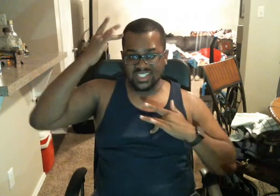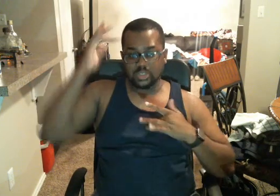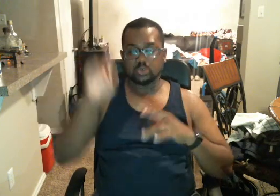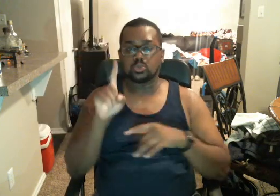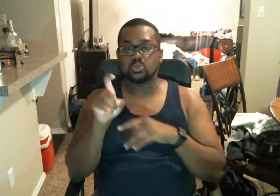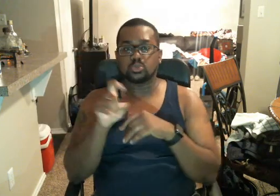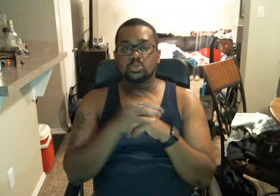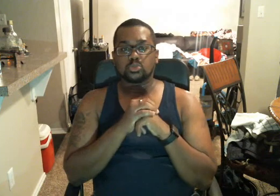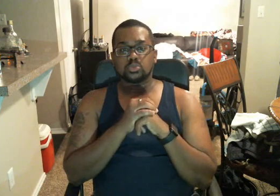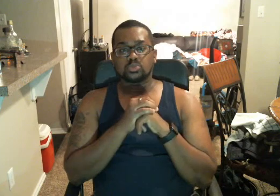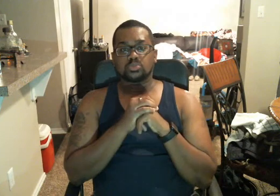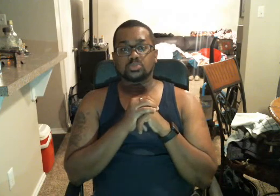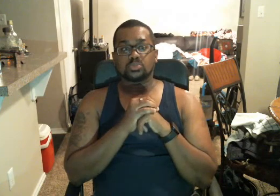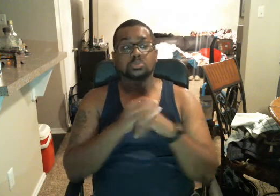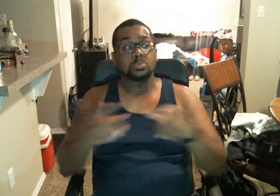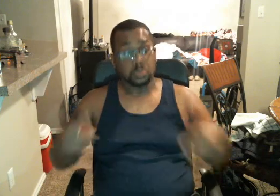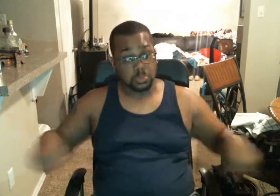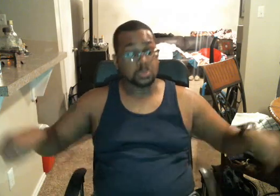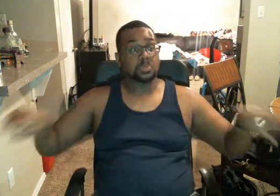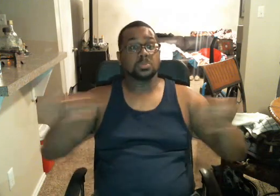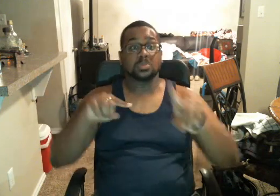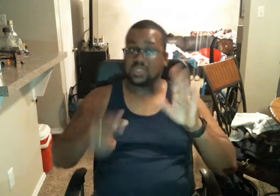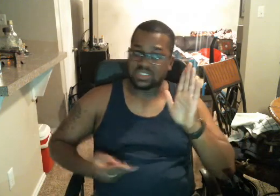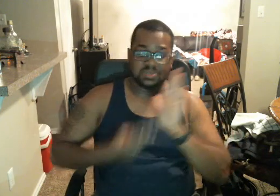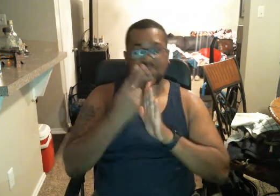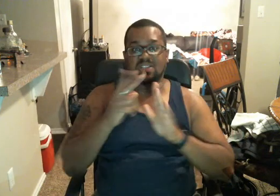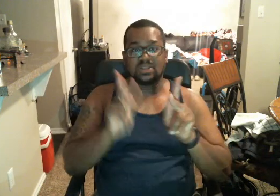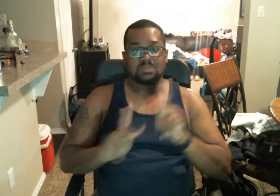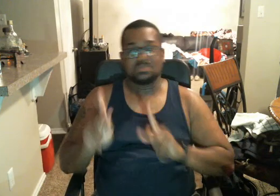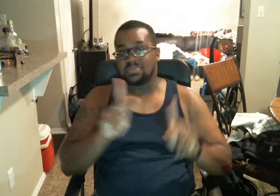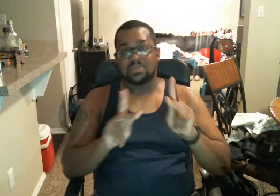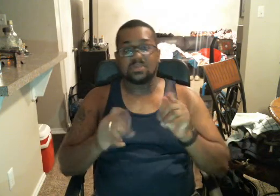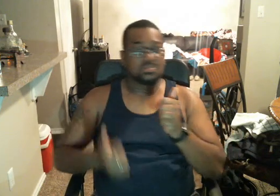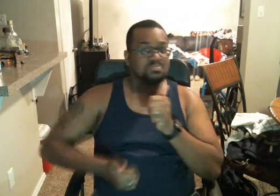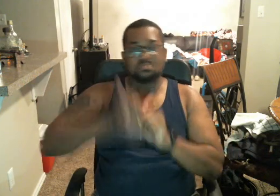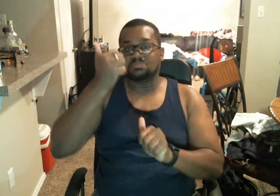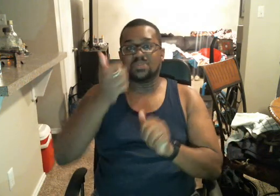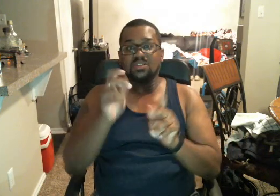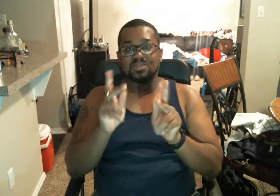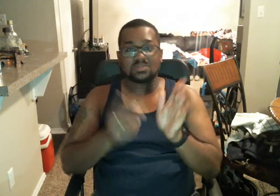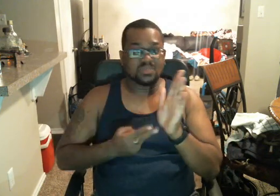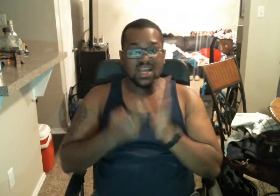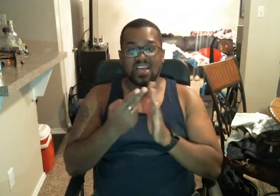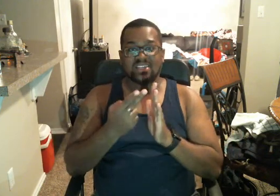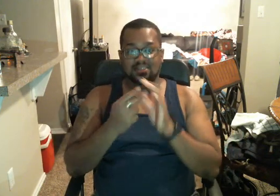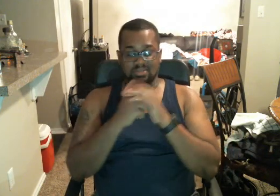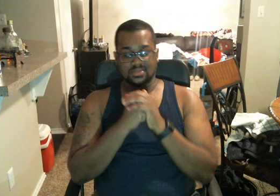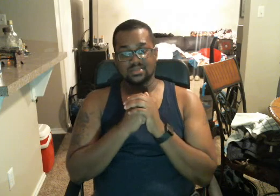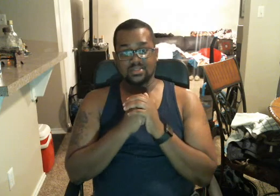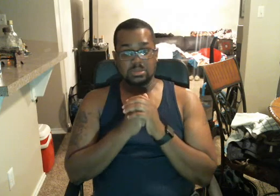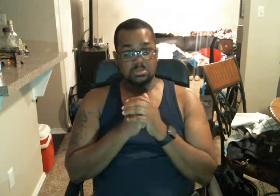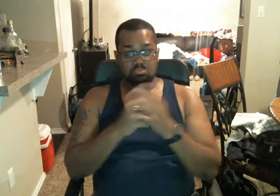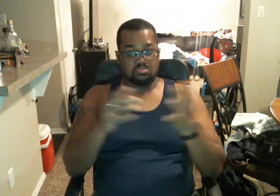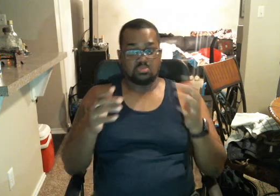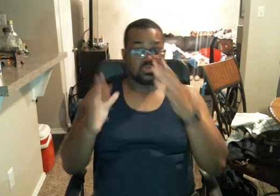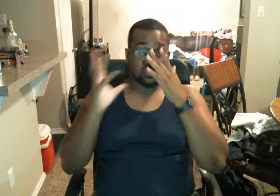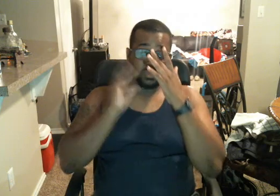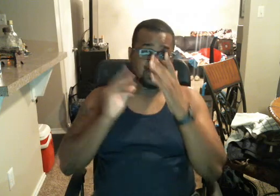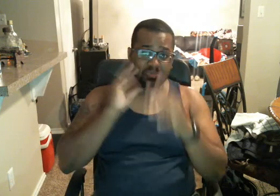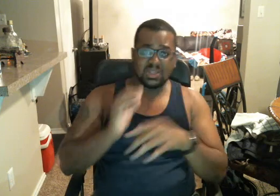Well, this is the most honest room that I've ever been in front of, and it does my heart good.